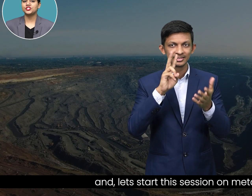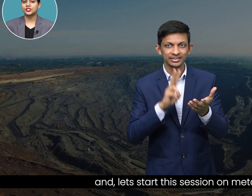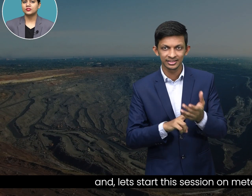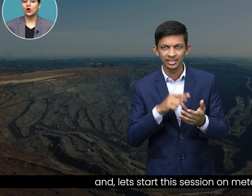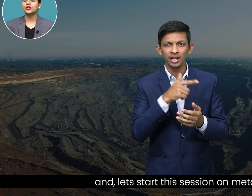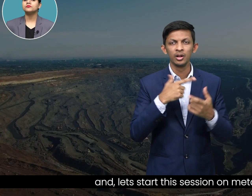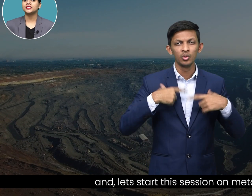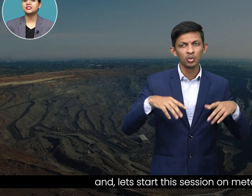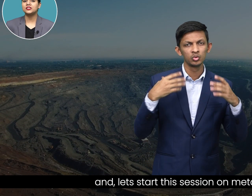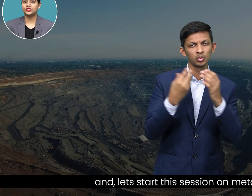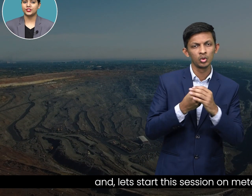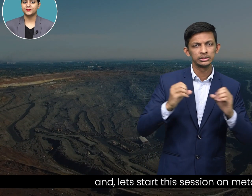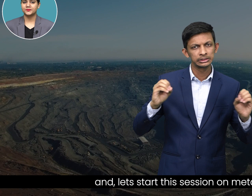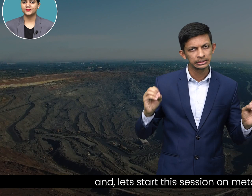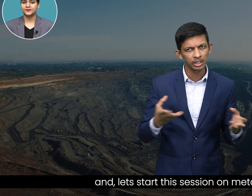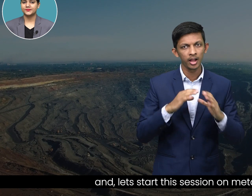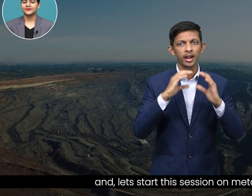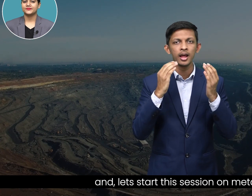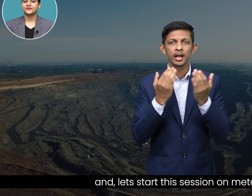this session on metallurgy.